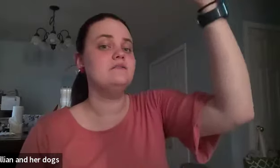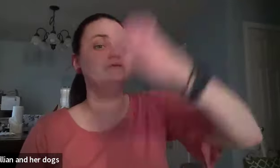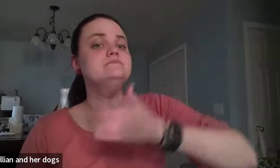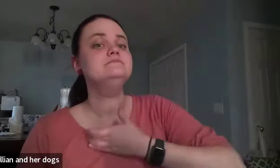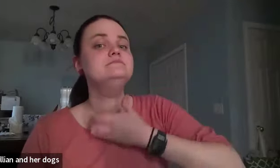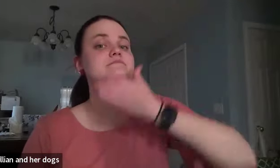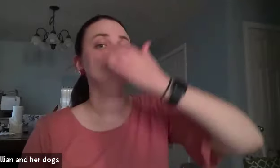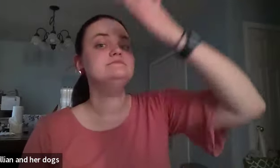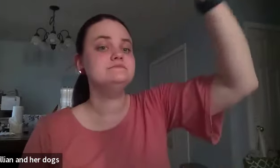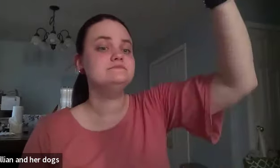giraffe,